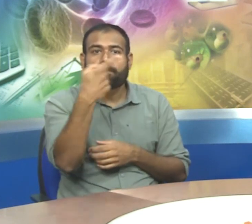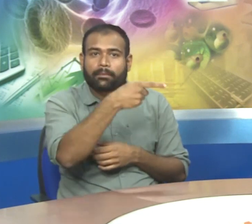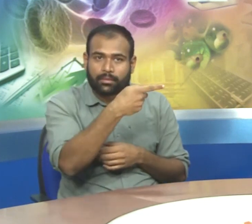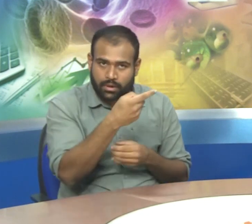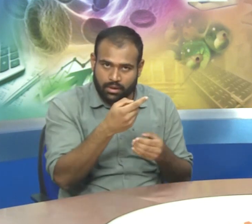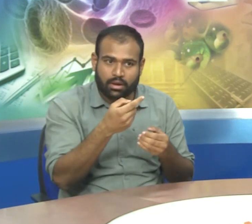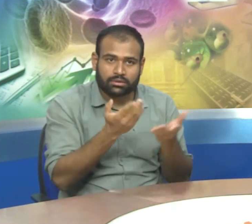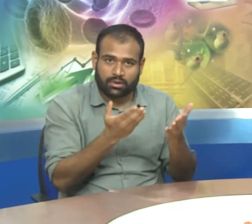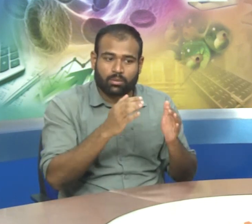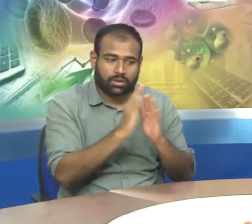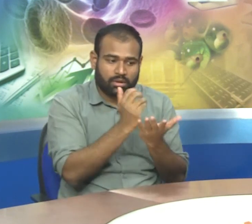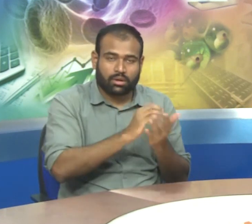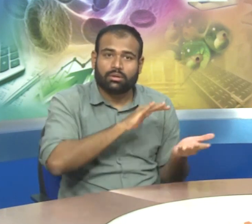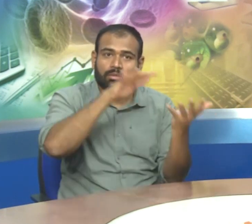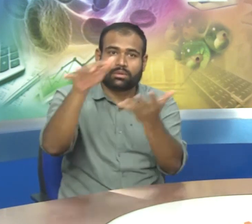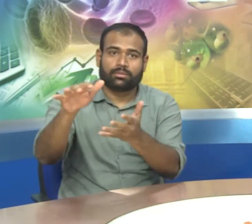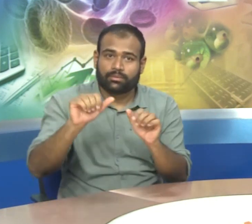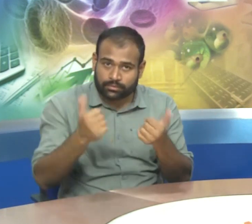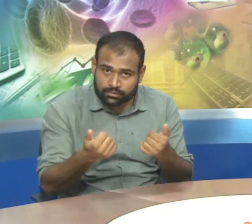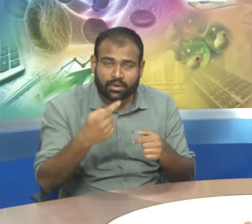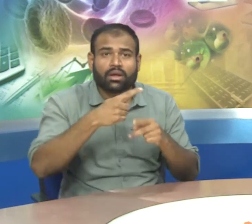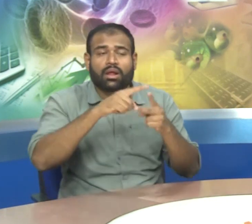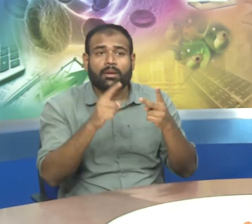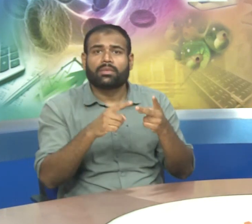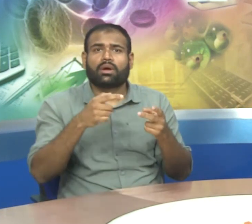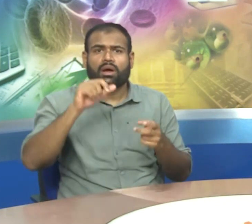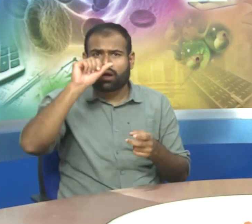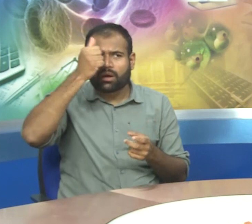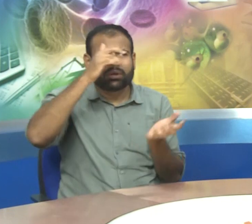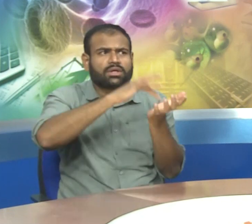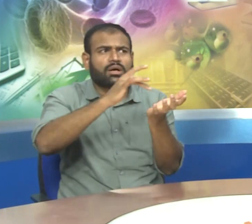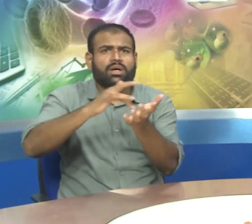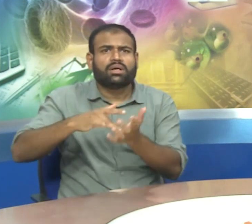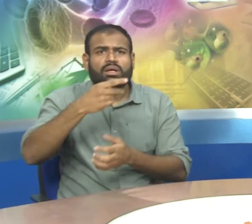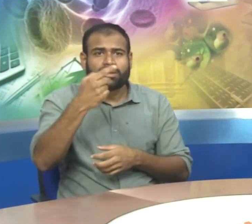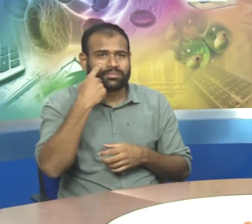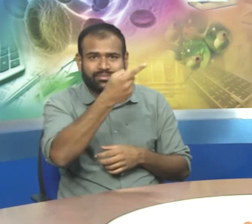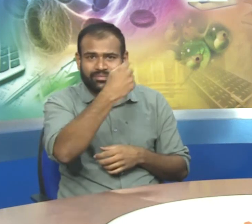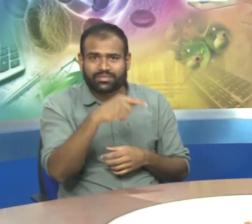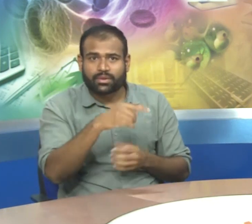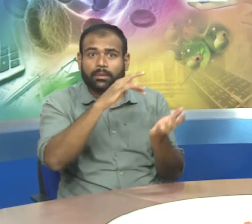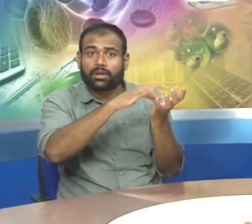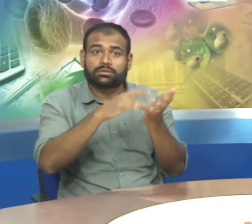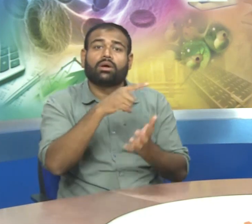University libraries under InflibNet provide this service.